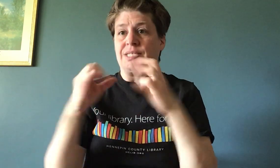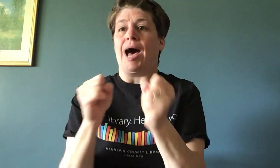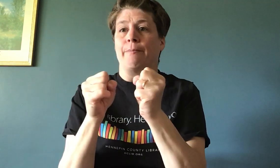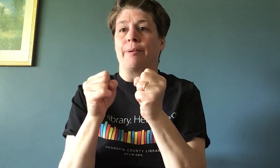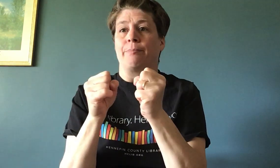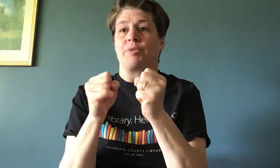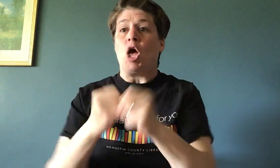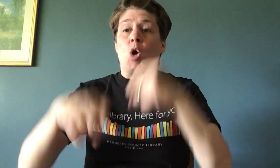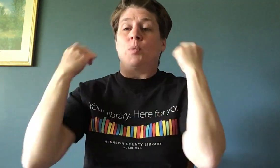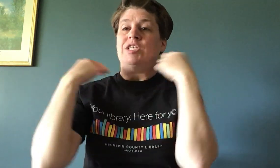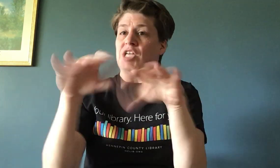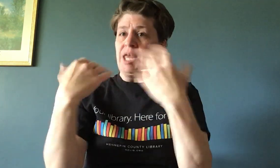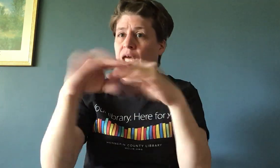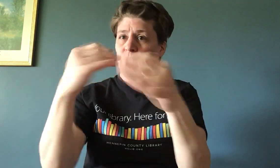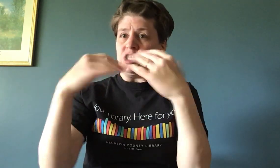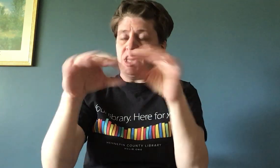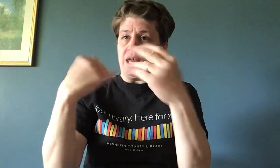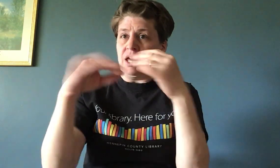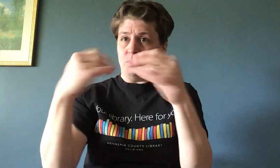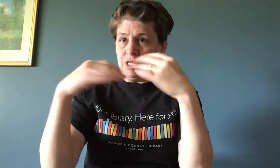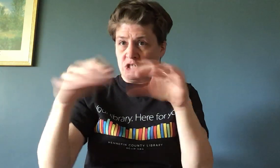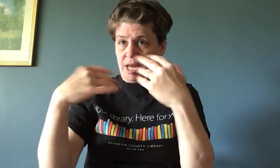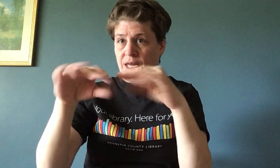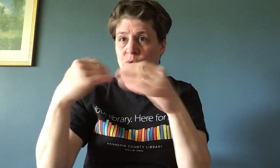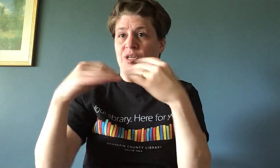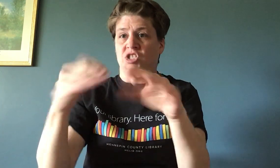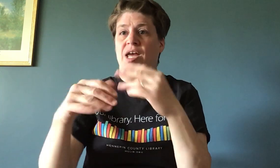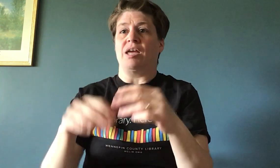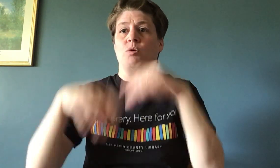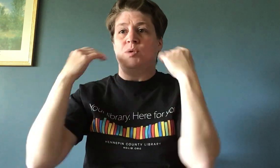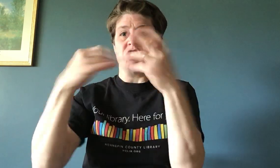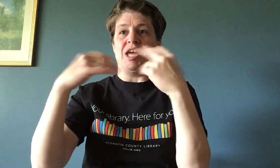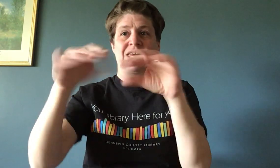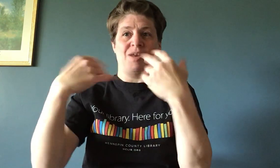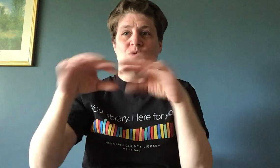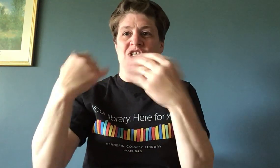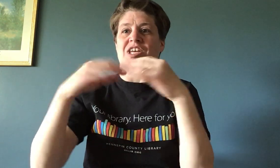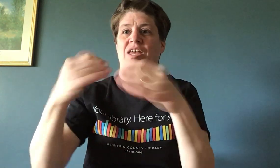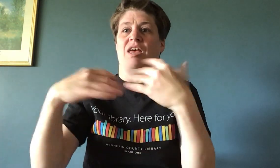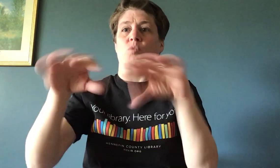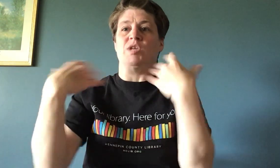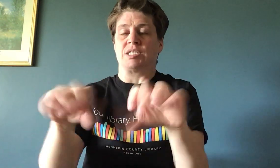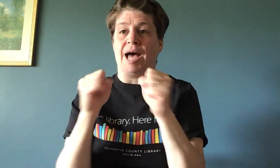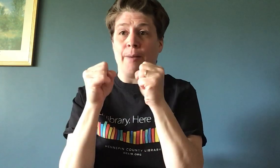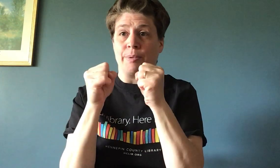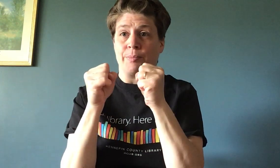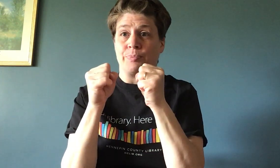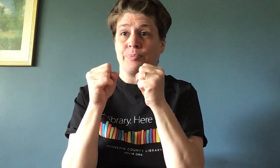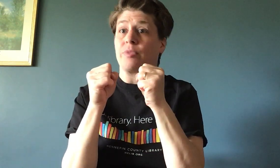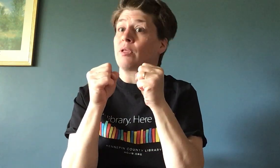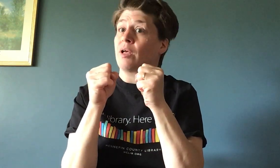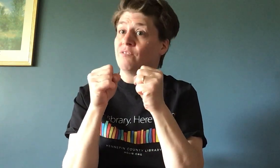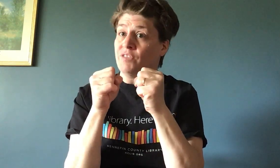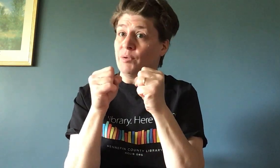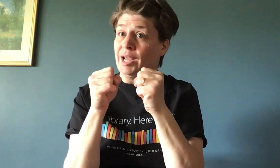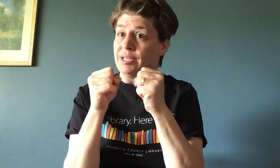stop. We shake and we shake and we shake and we shake. We shake and we shake and we stop. Very